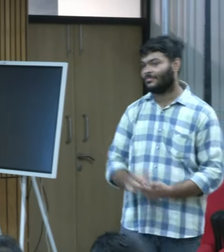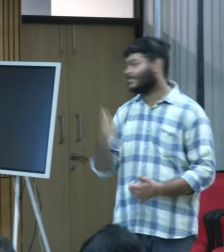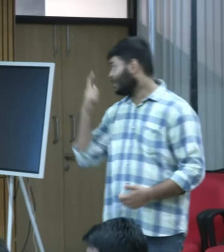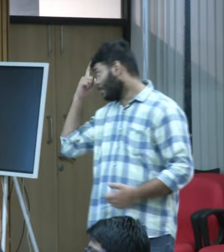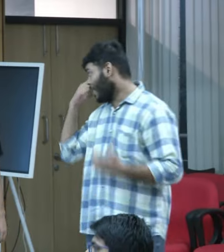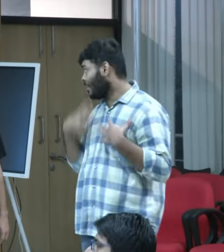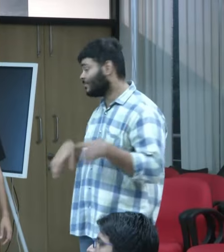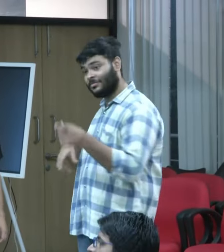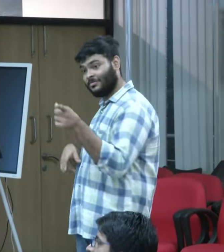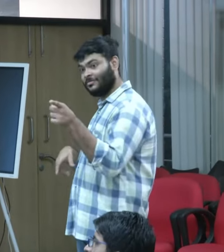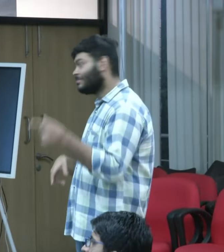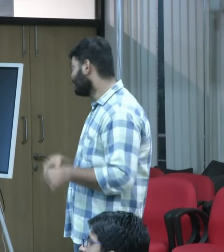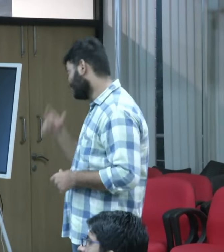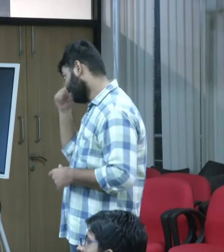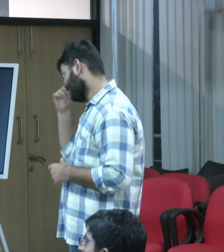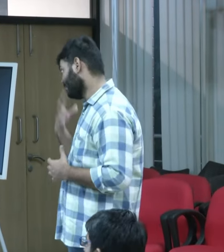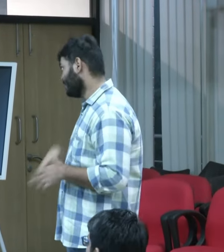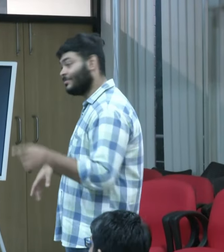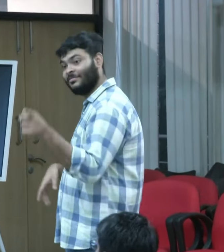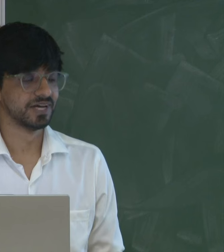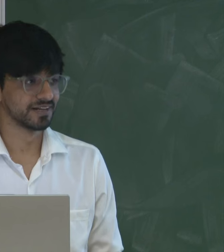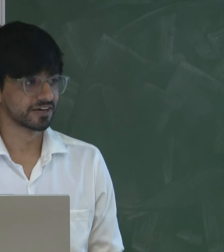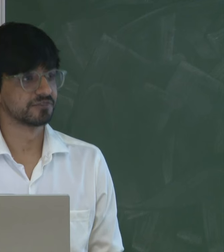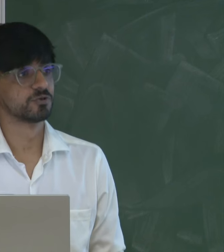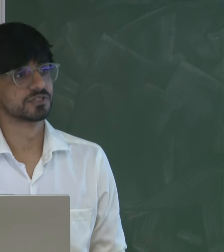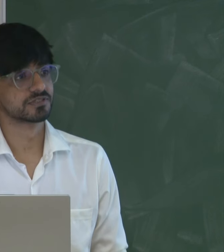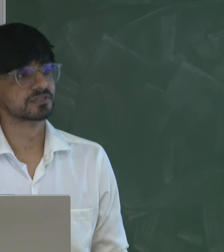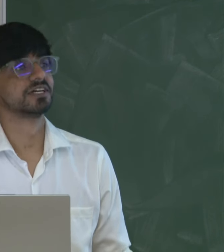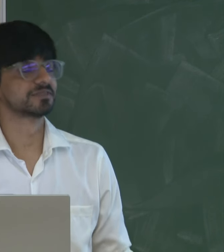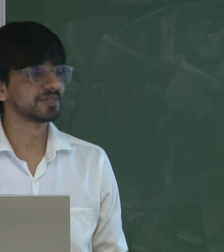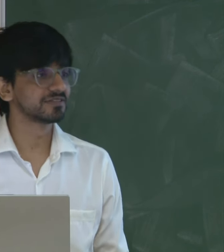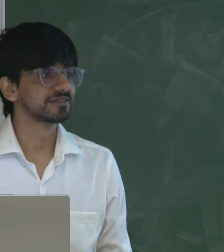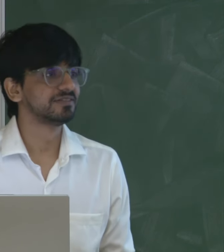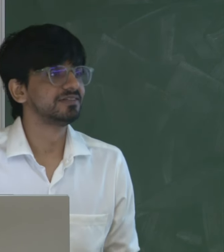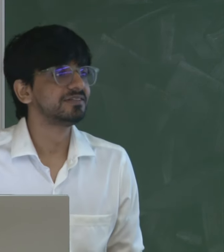Any other doubt till here? Any other confusions? Yes, please.